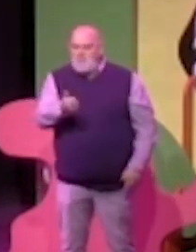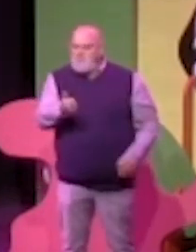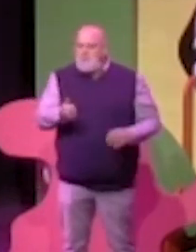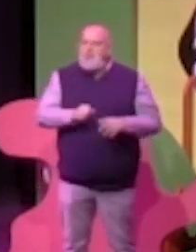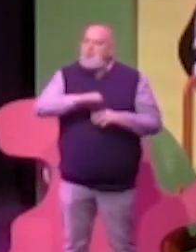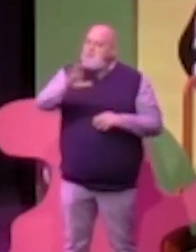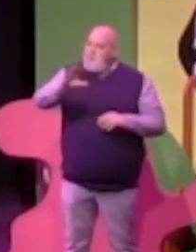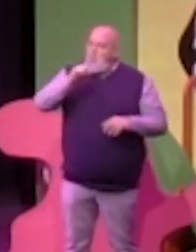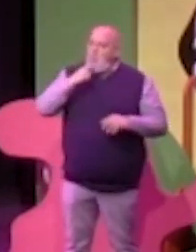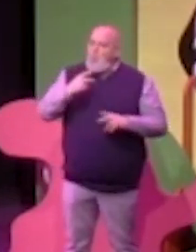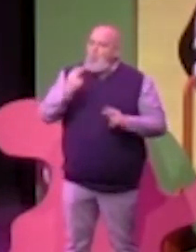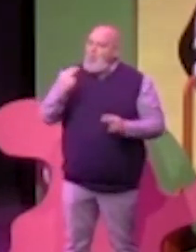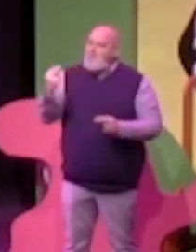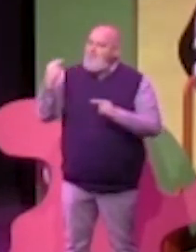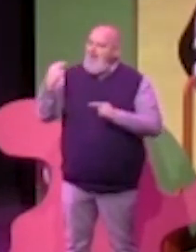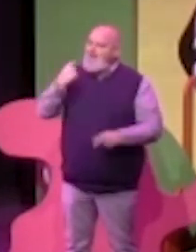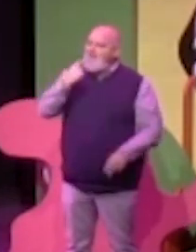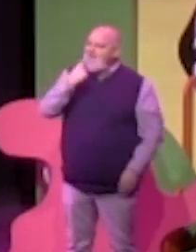probably say,